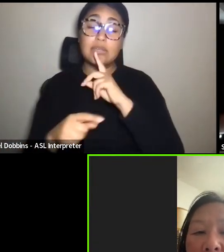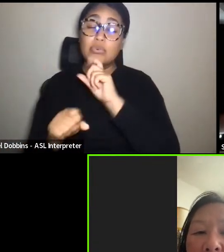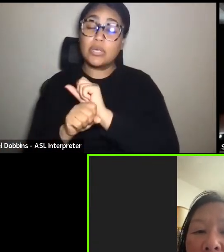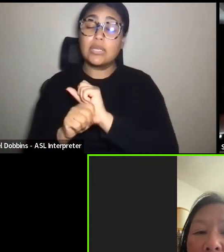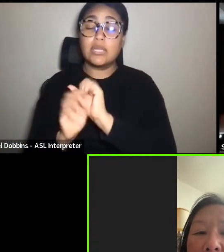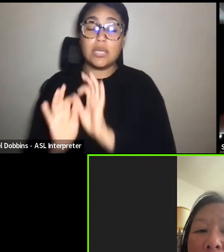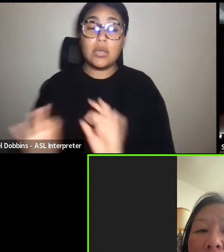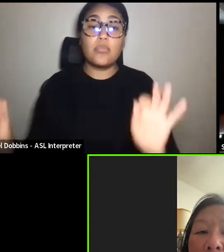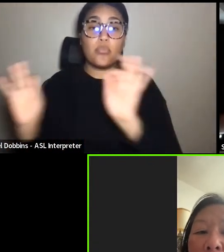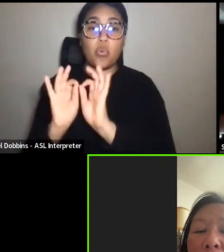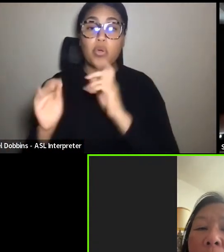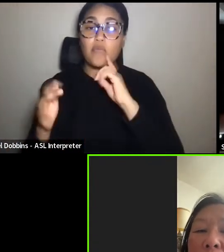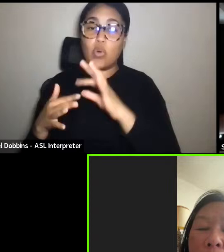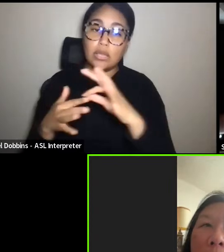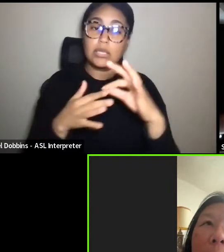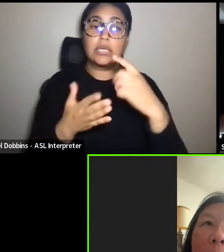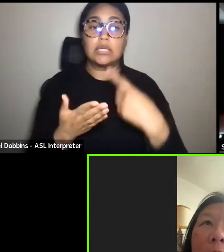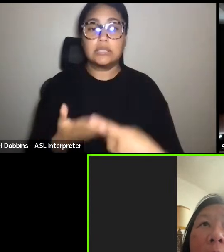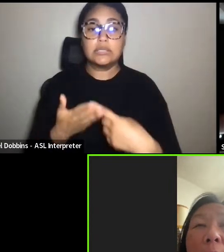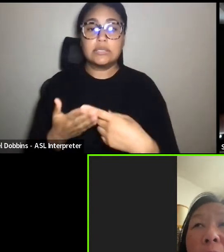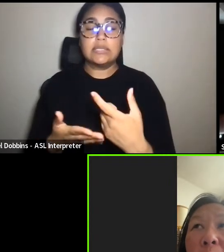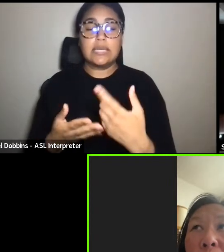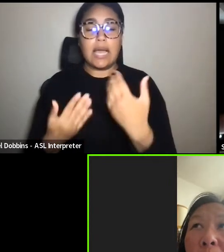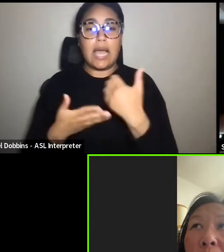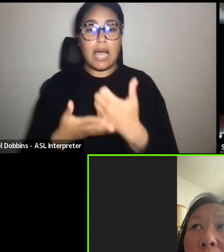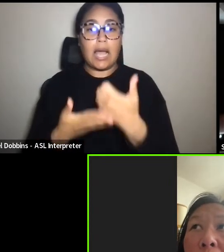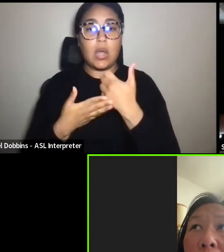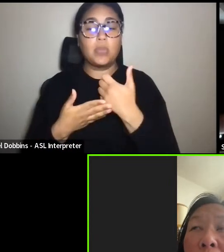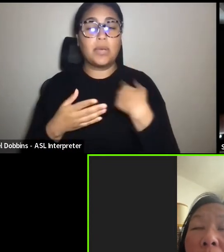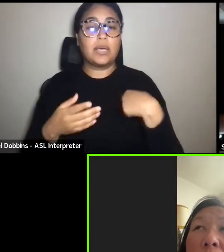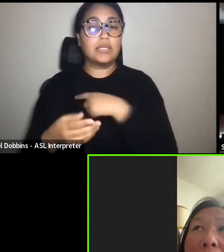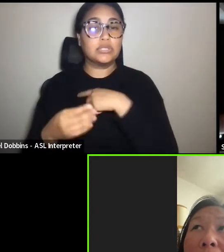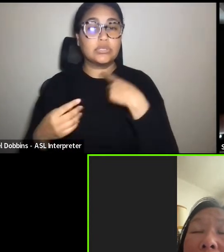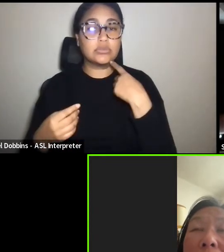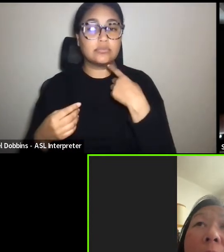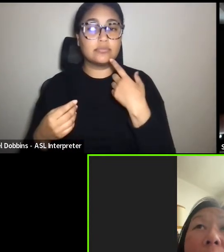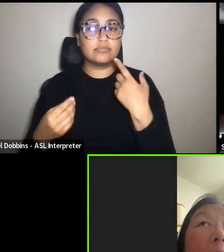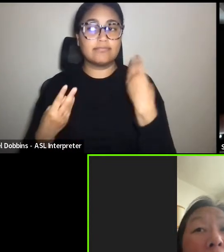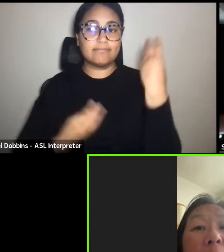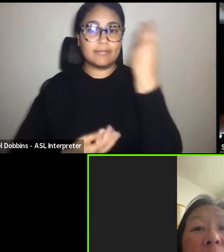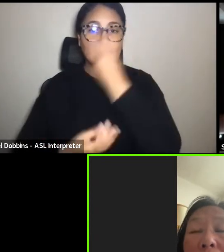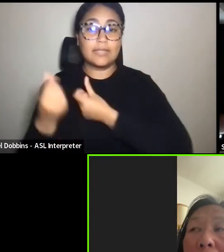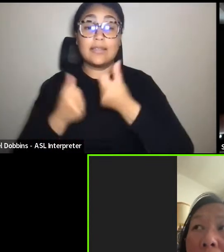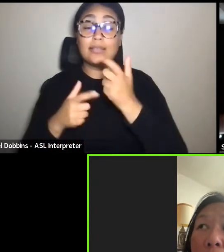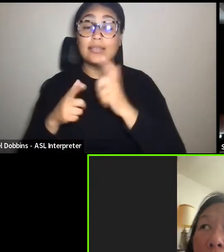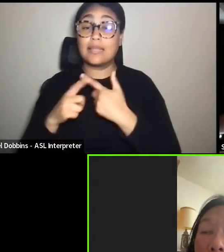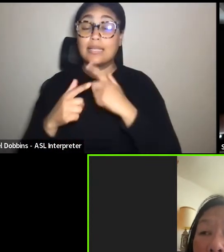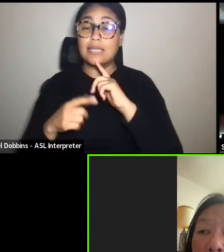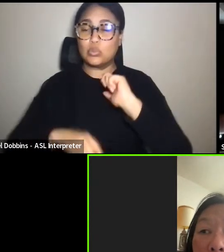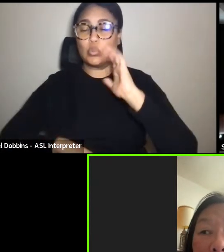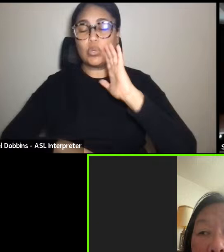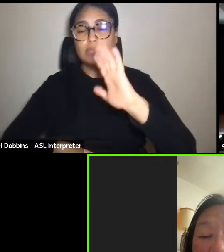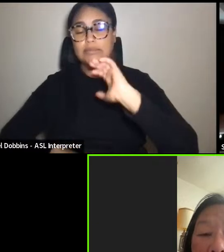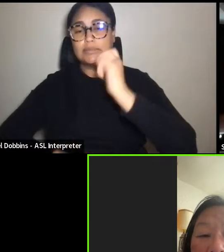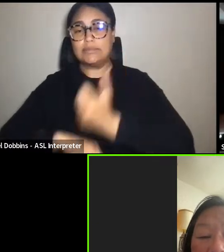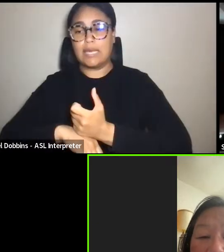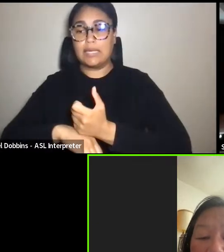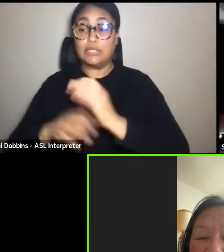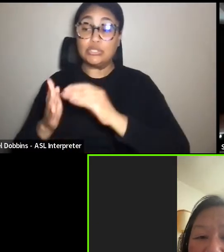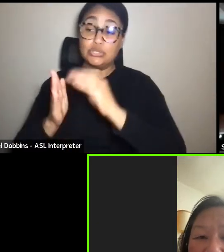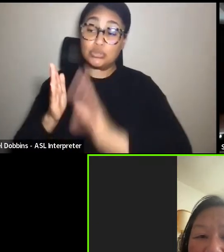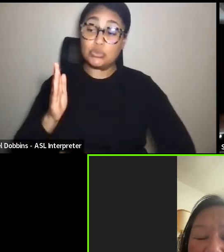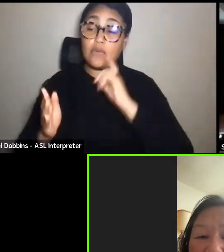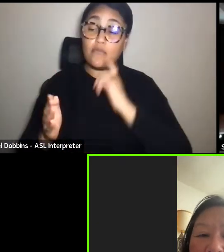teaches our kids how to critically think and then how to, that just sets them up for, you know,